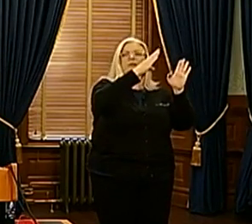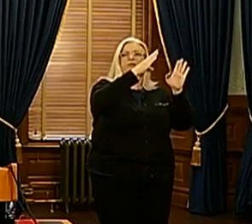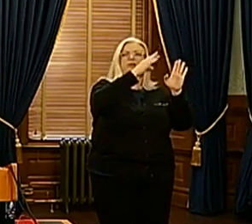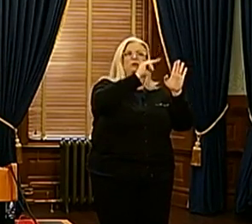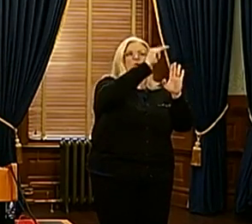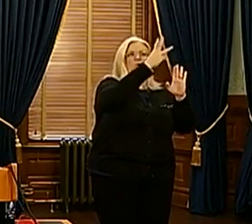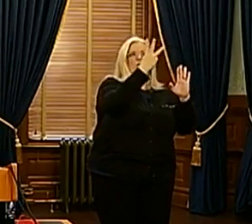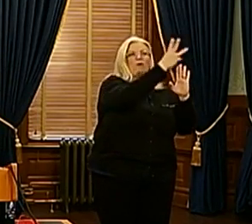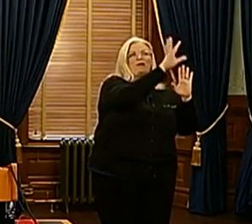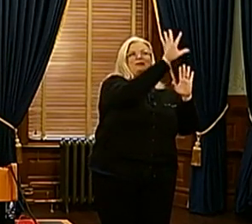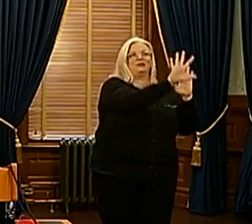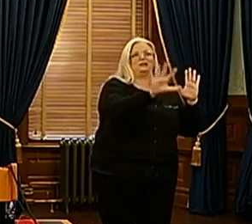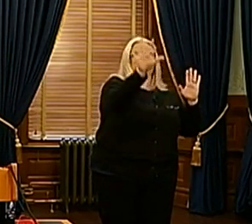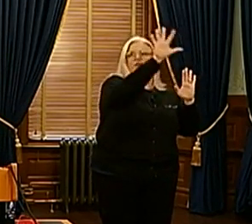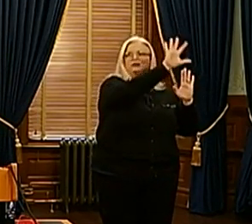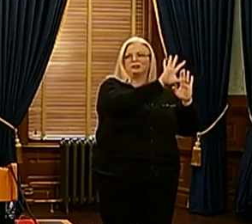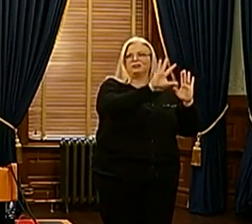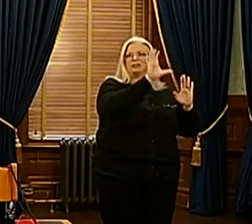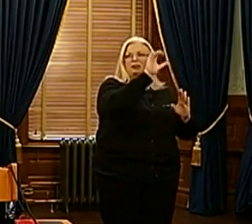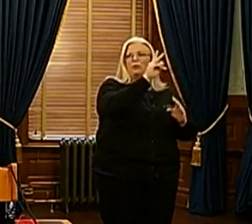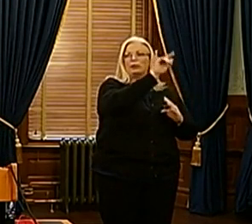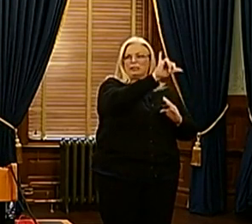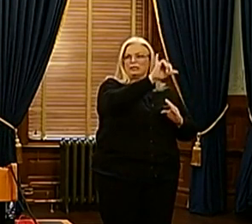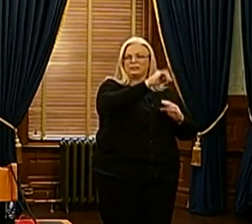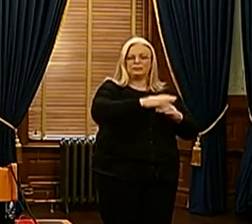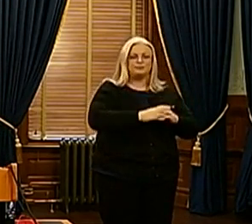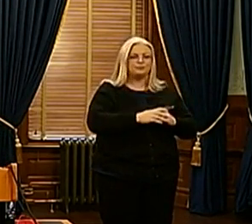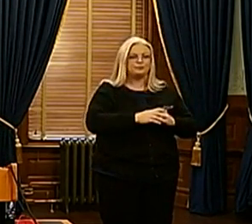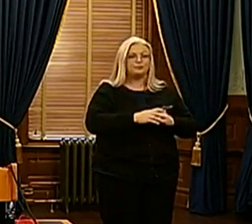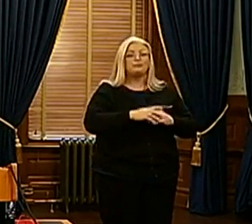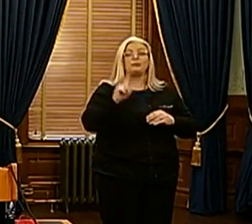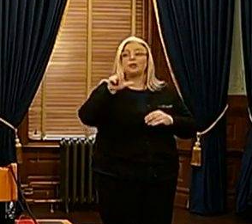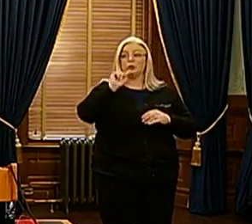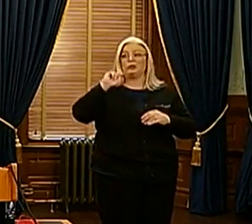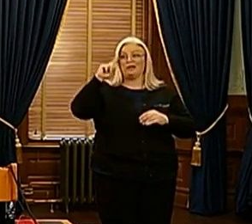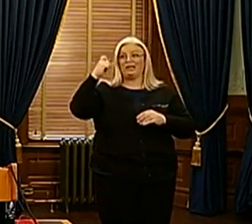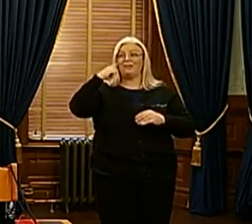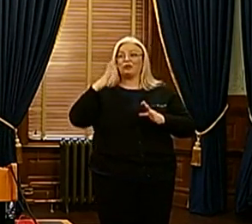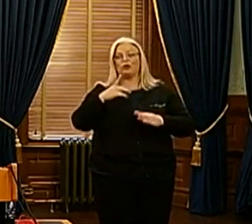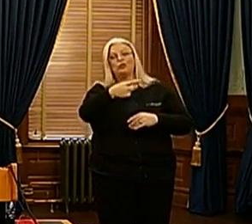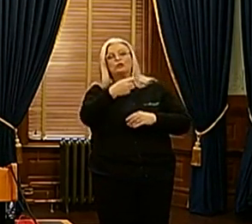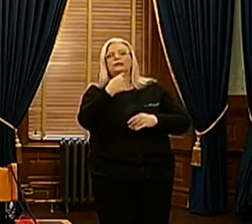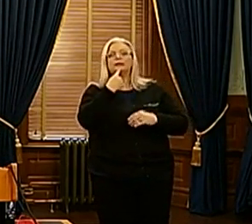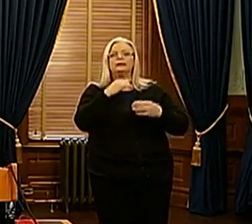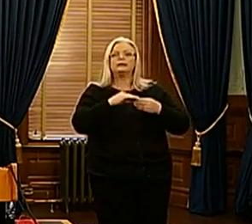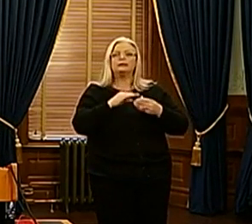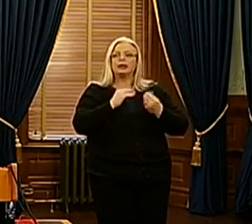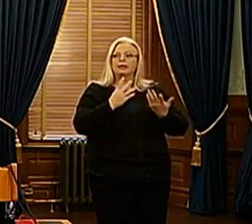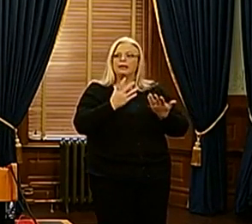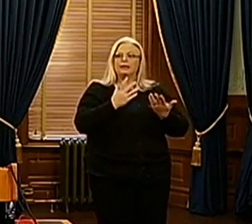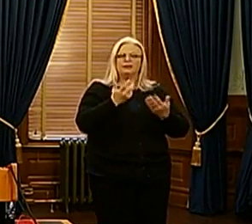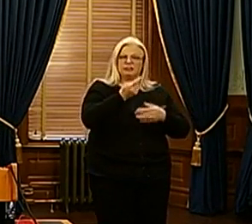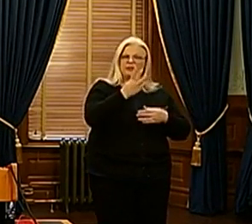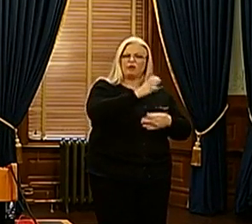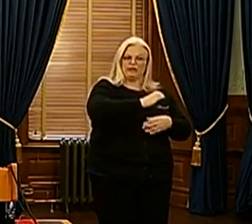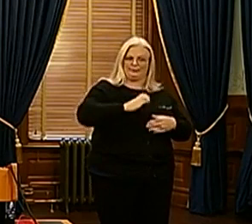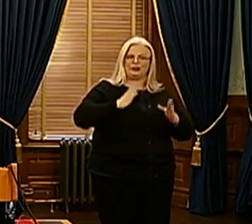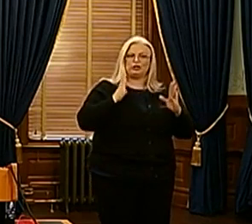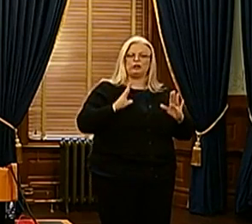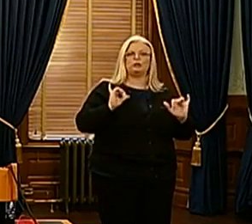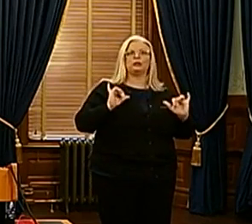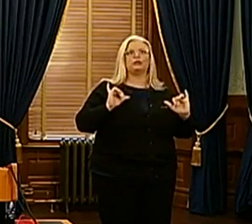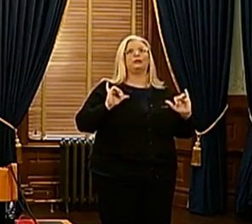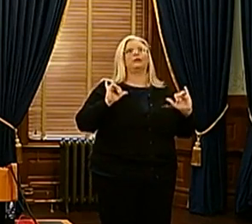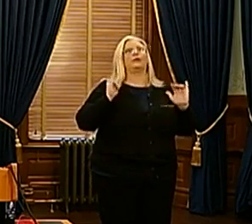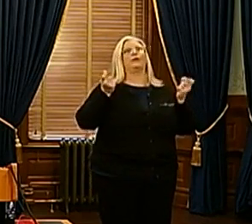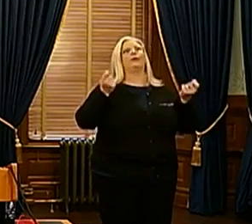those far northwest counties. And he said that, you know, a number of the commissioners are starting to see the